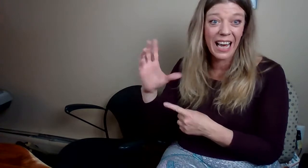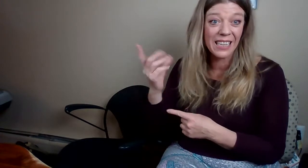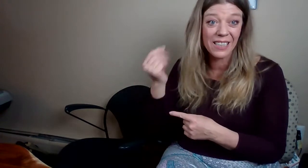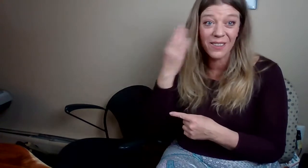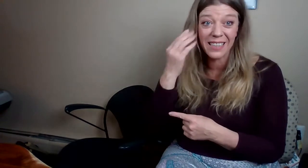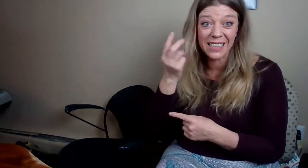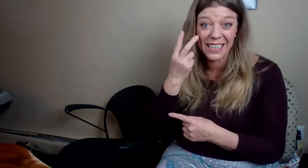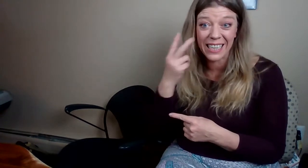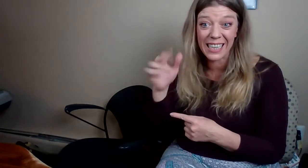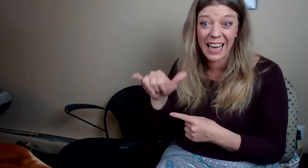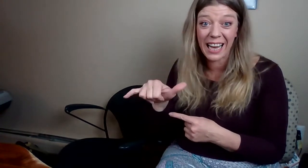Do you see that?